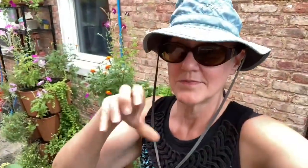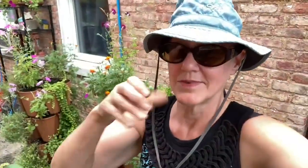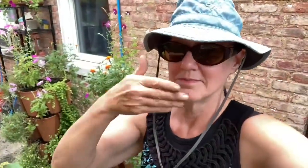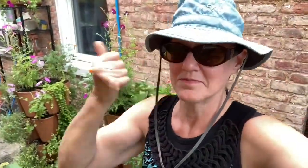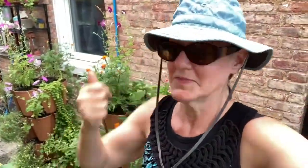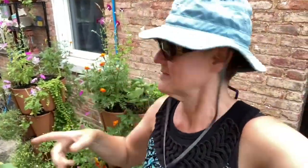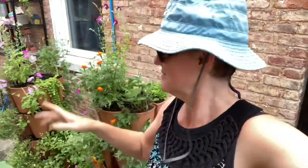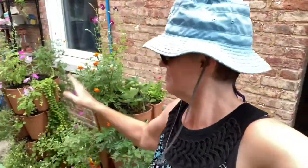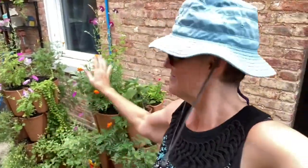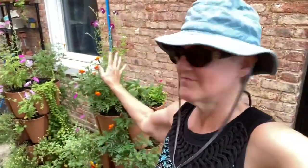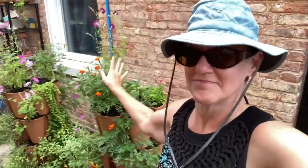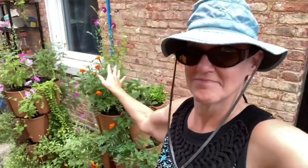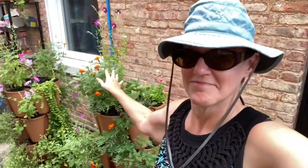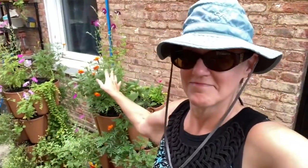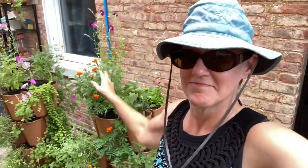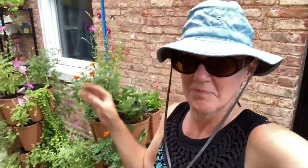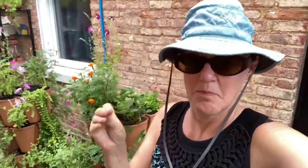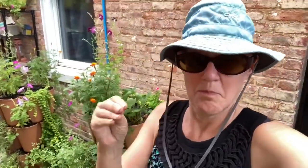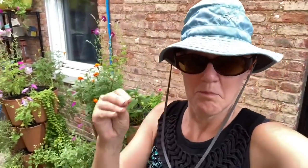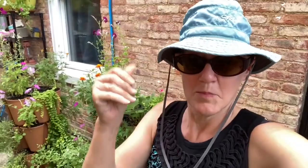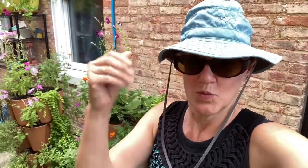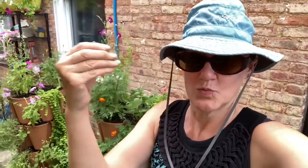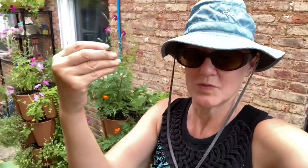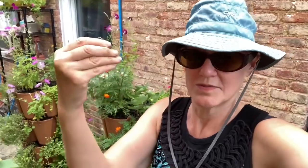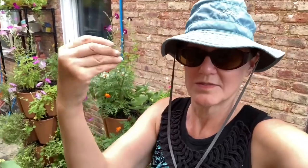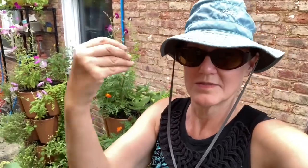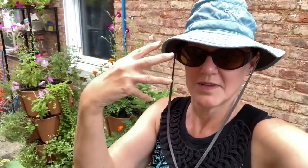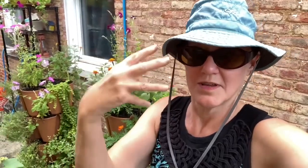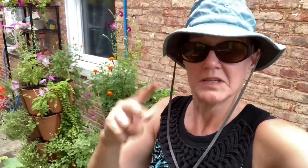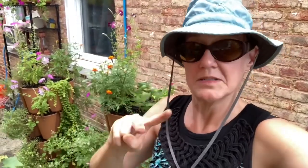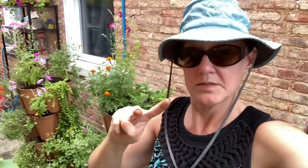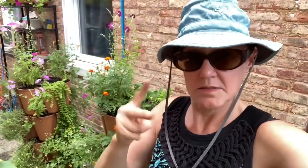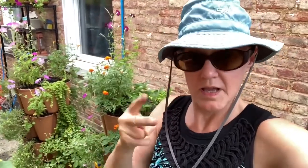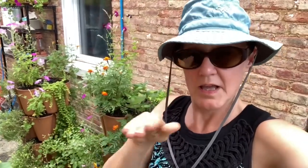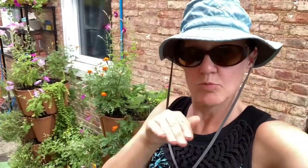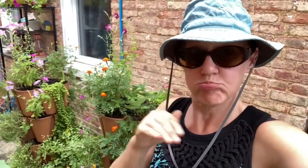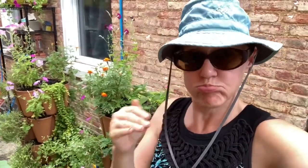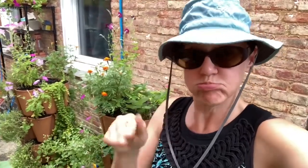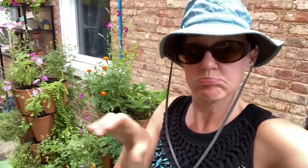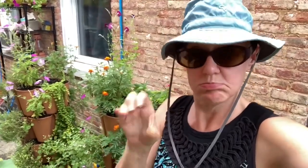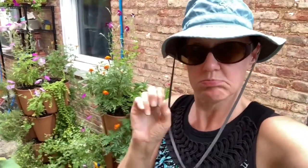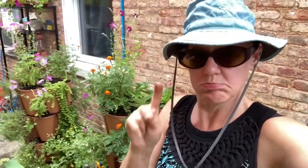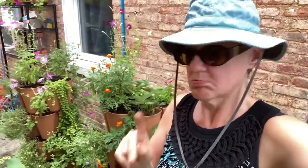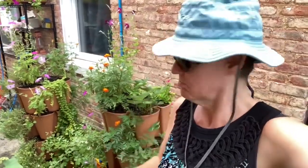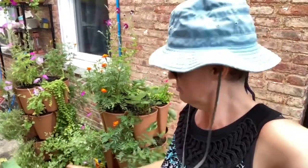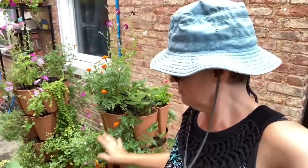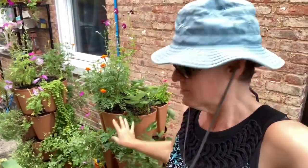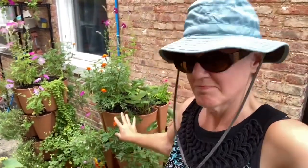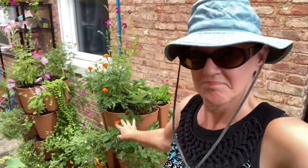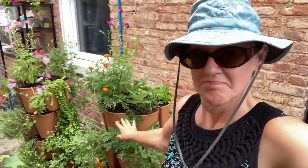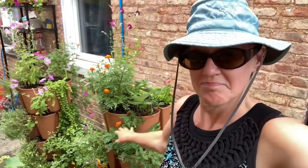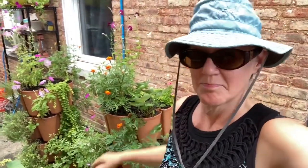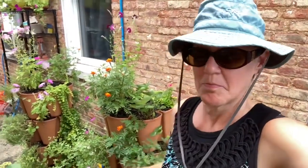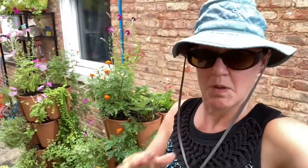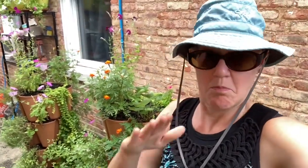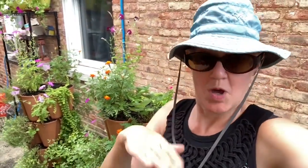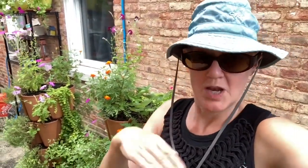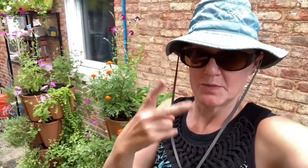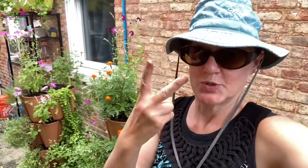Of course, the top ones are doing best. They get the most sun. And the second tier, they're doing well too. But the bottom